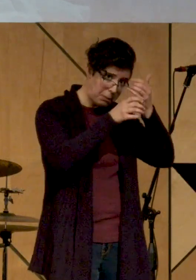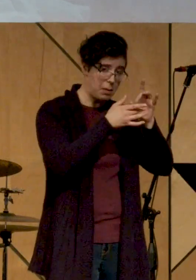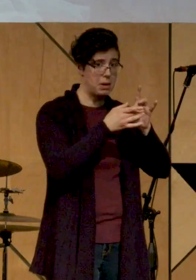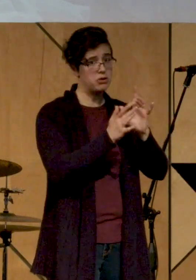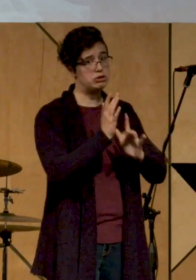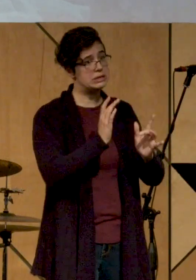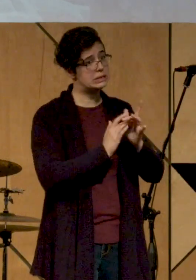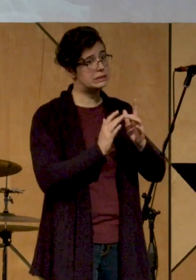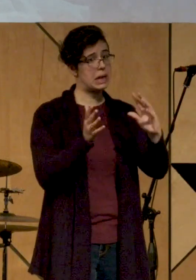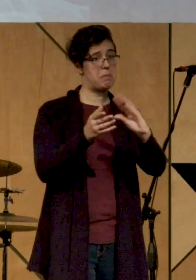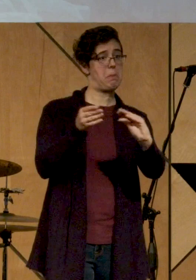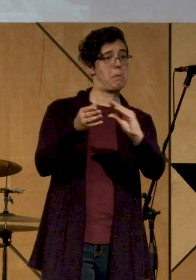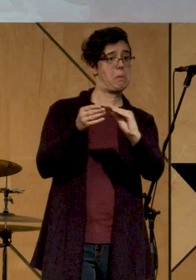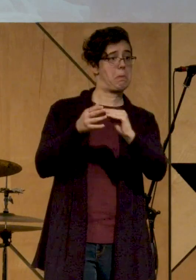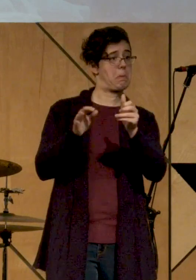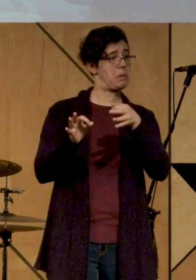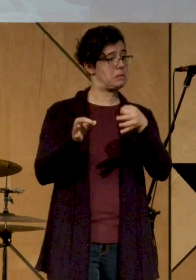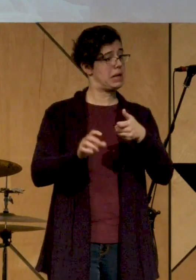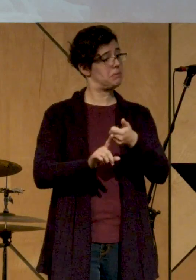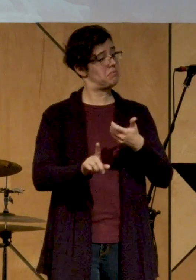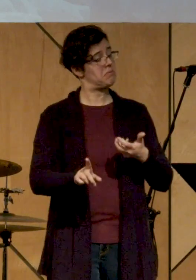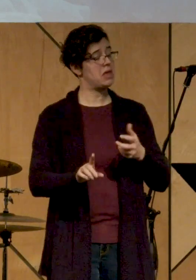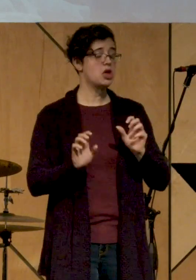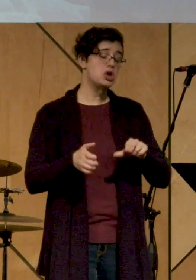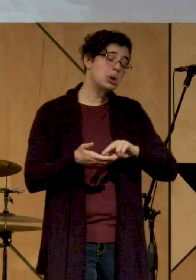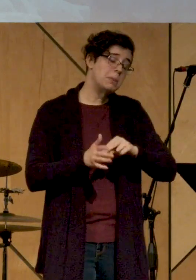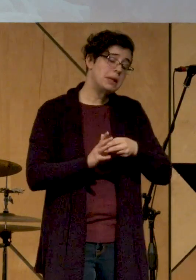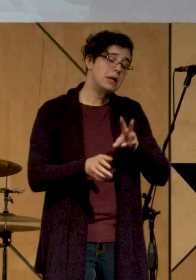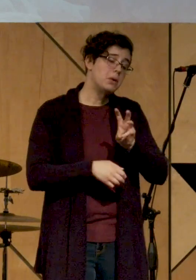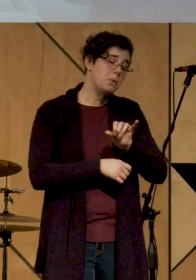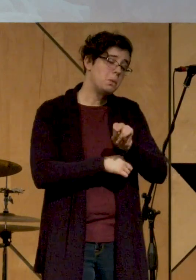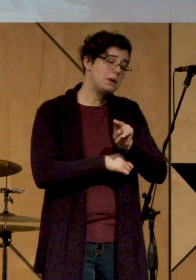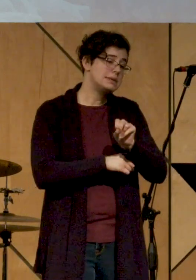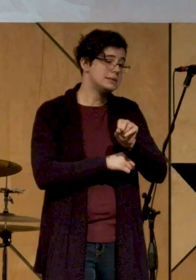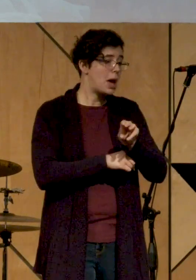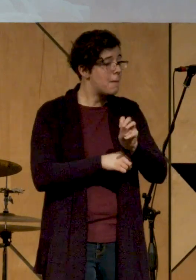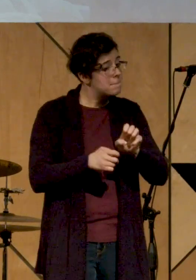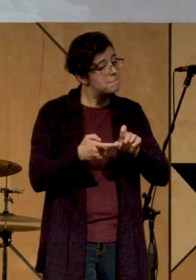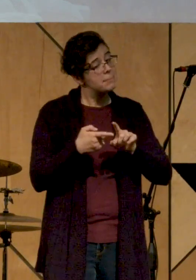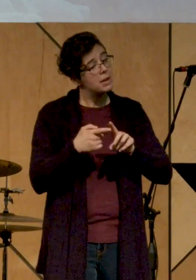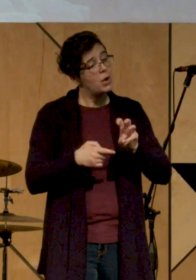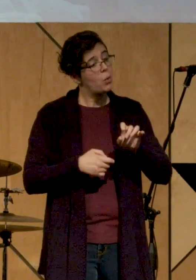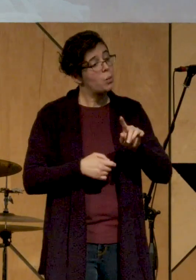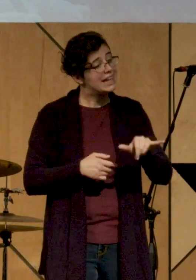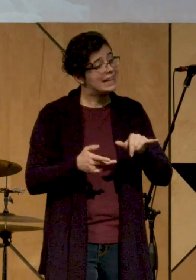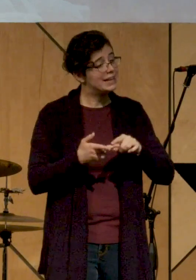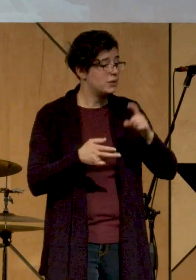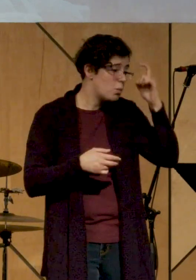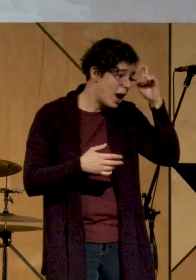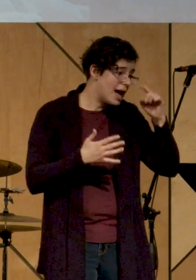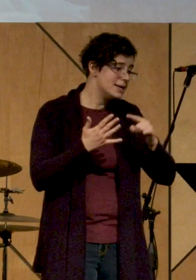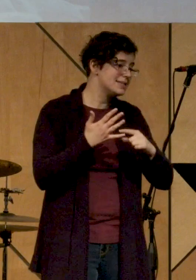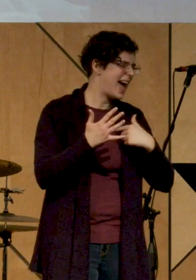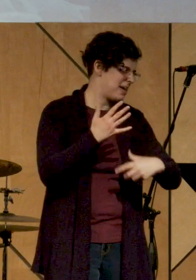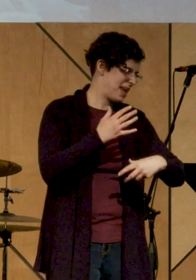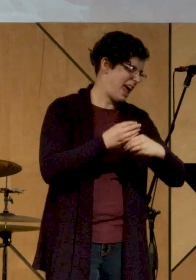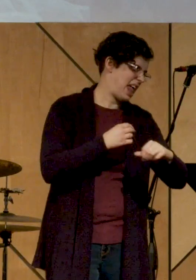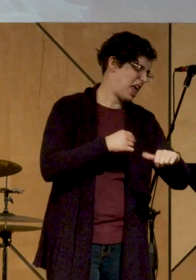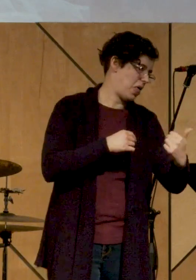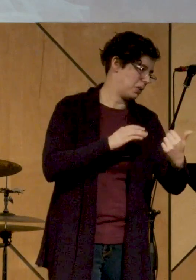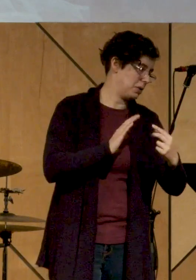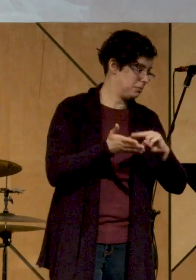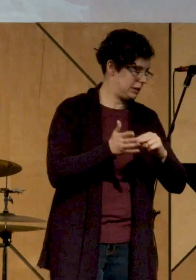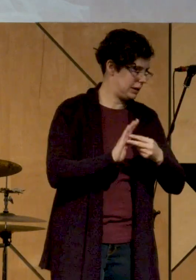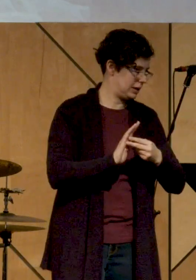talk about him. So it could mean winsome or witty or wise. I'm going to add to the list as I see